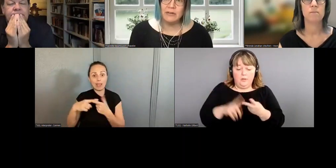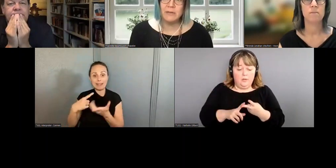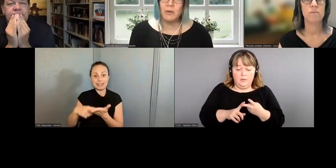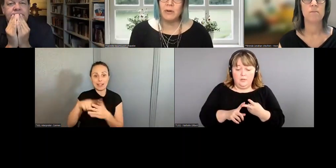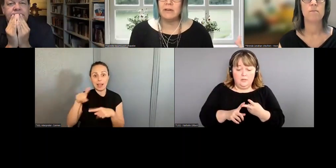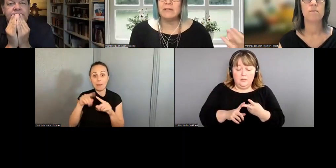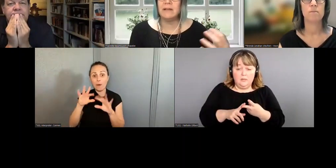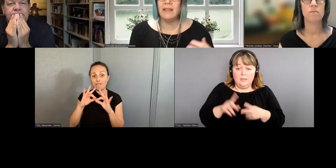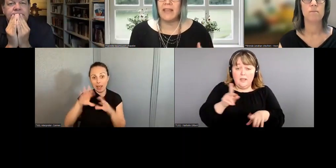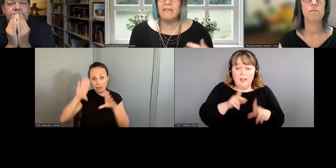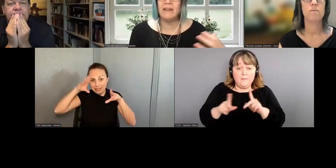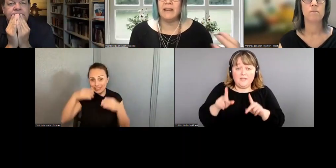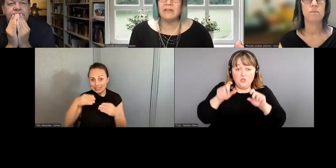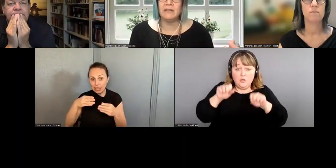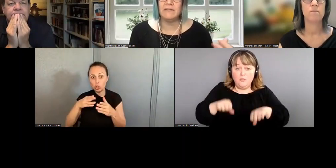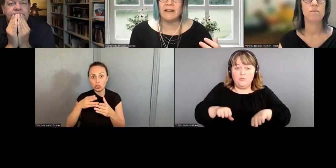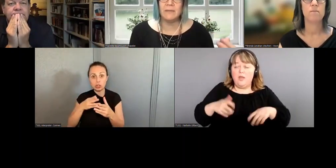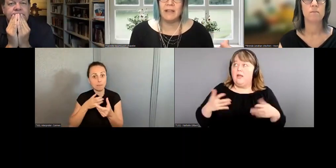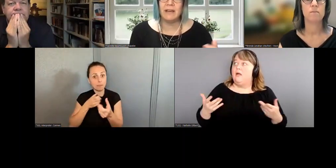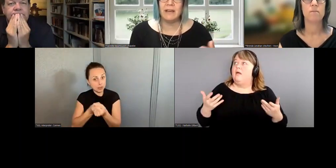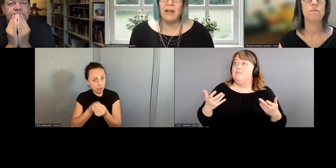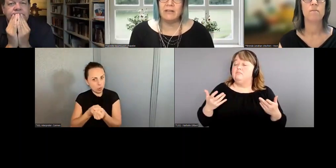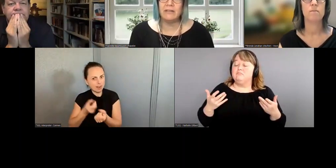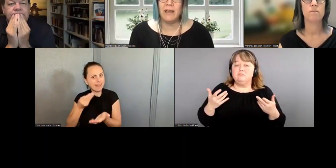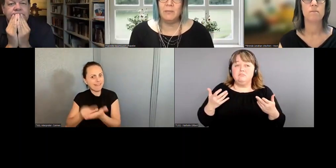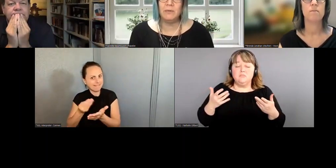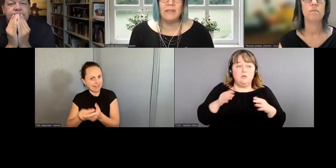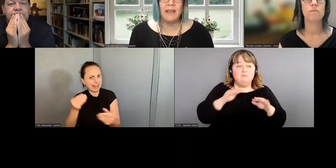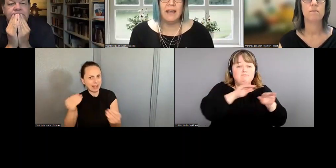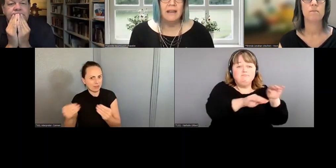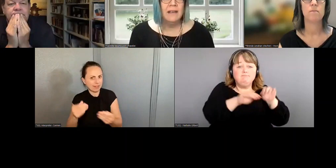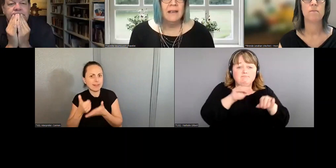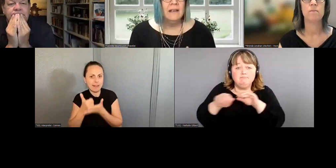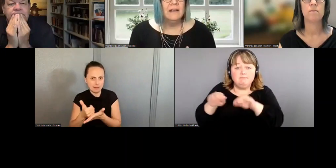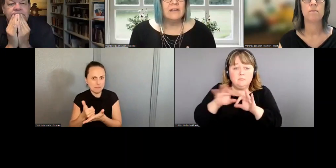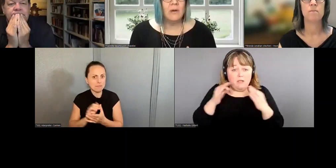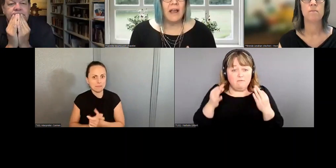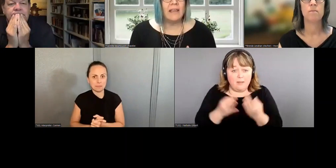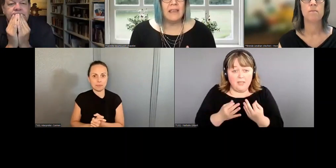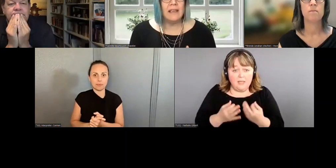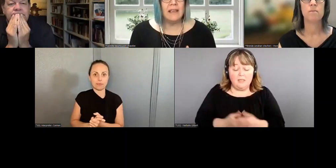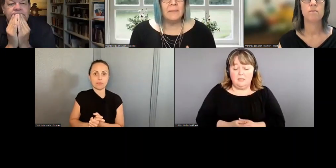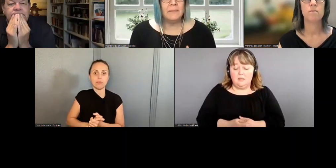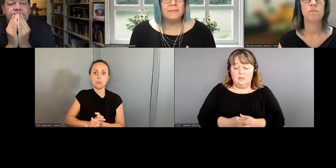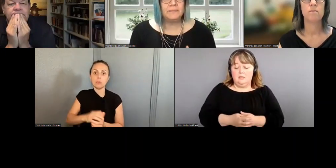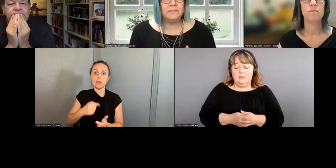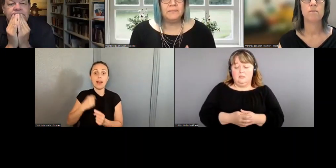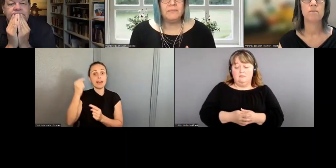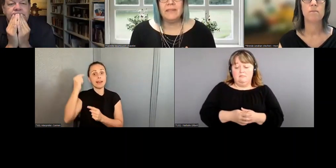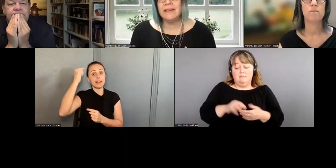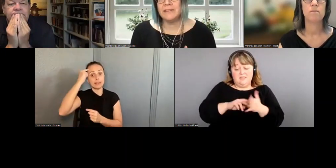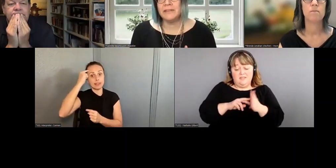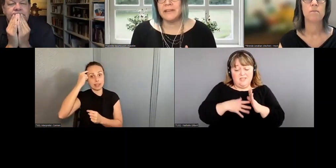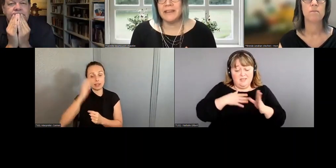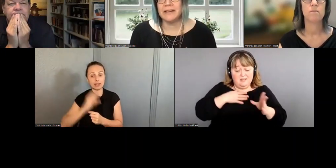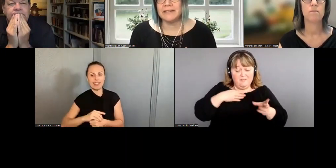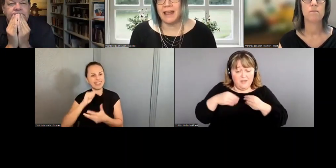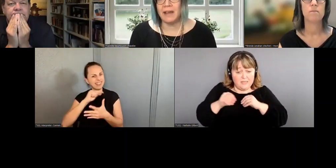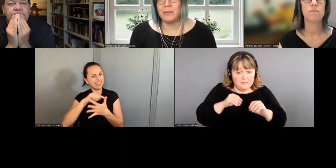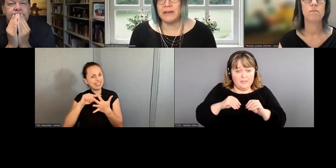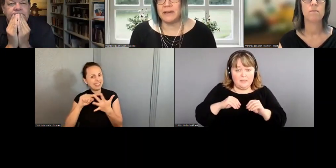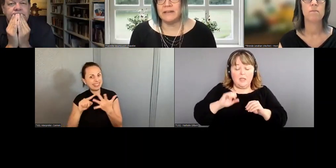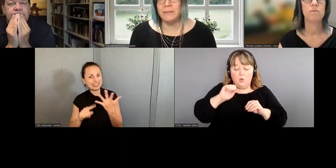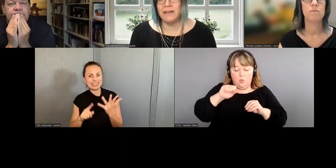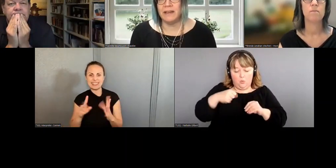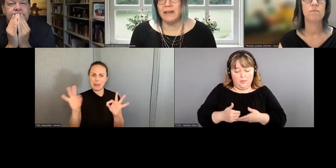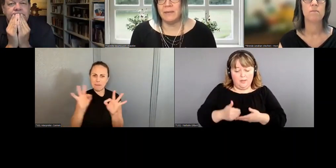centered supports, that financial flexibility also helped with that. So I think these are the things that we